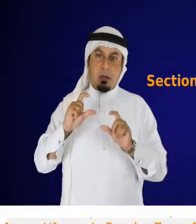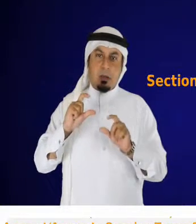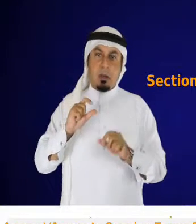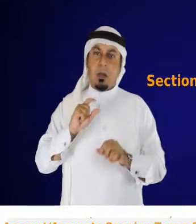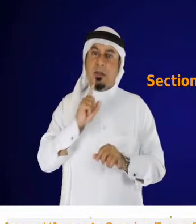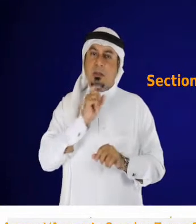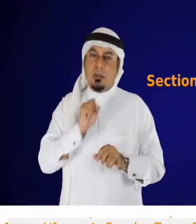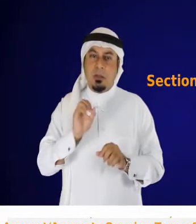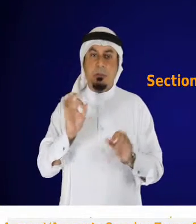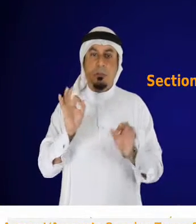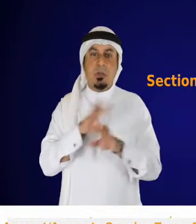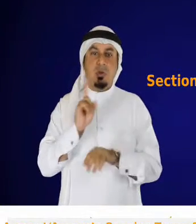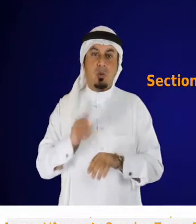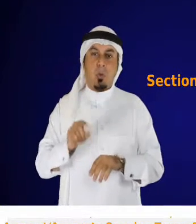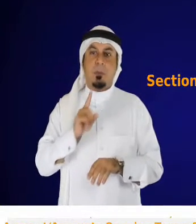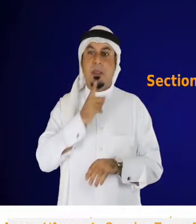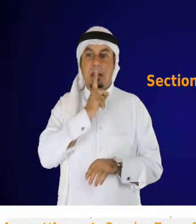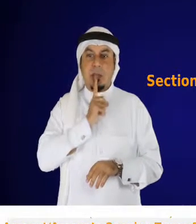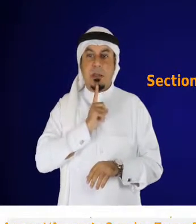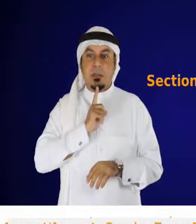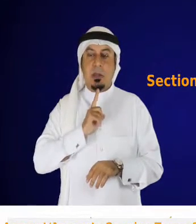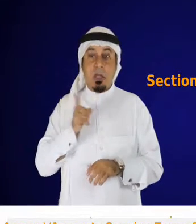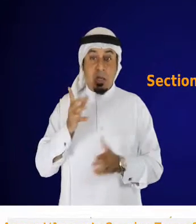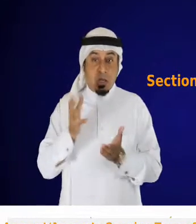duplicates or forged fax message.